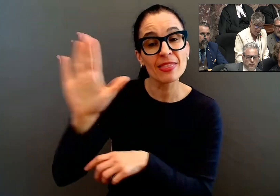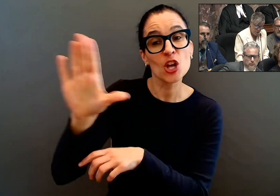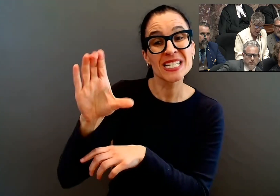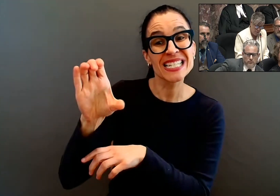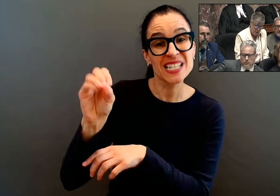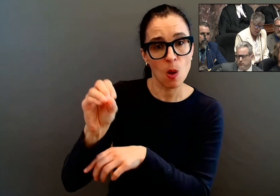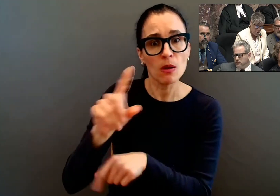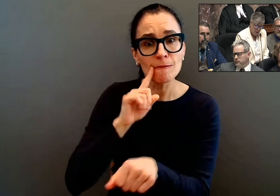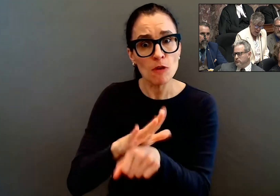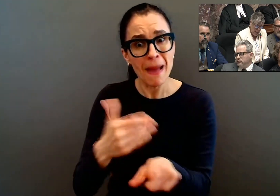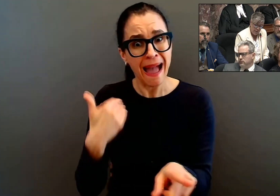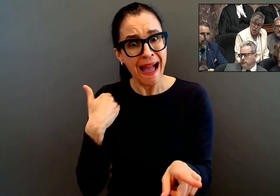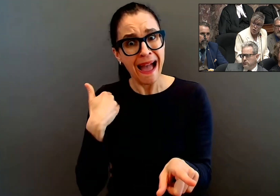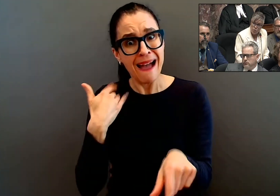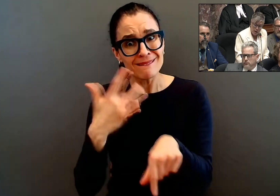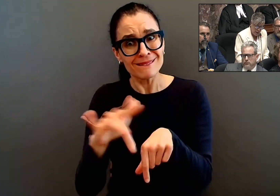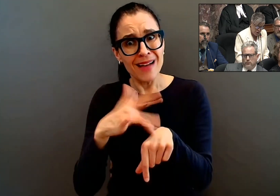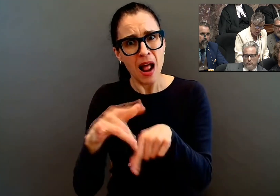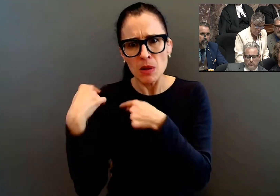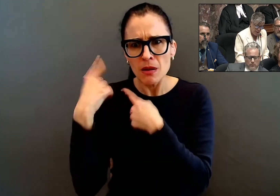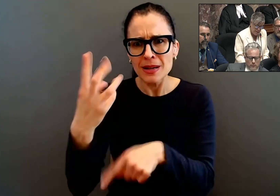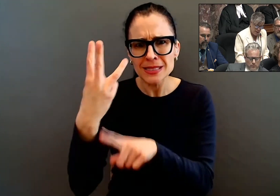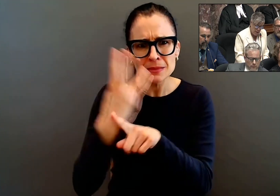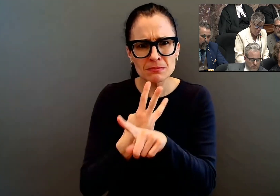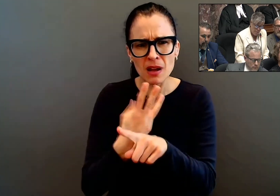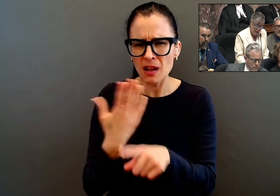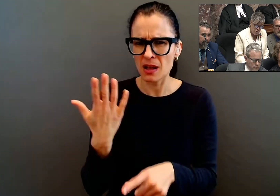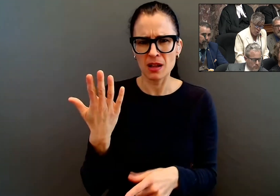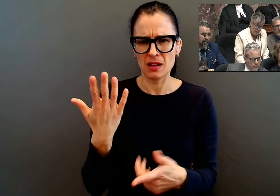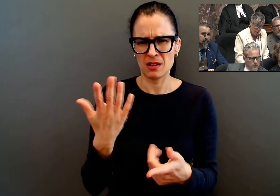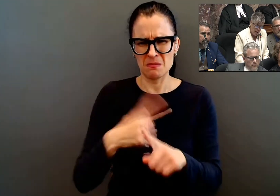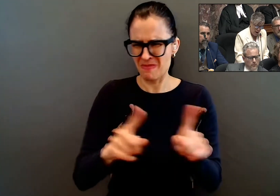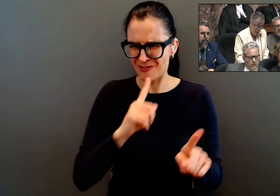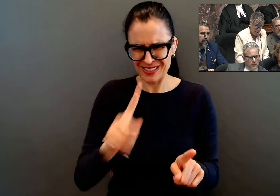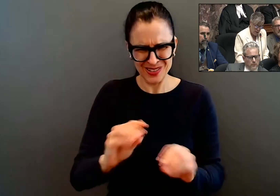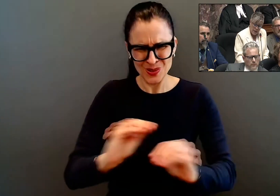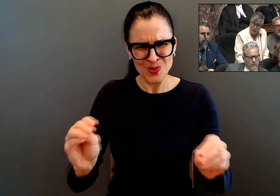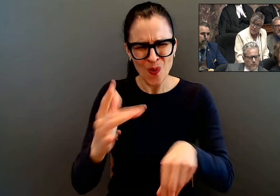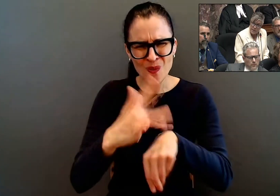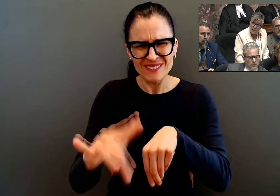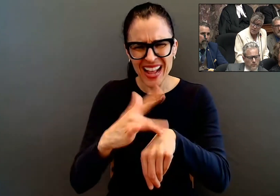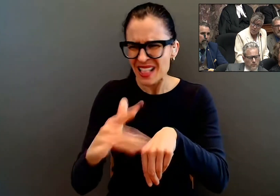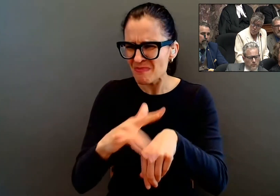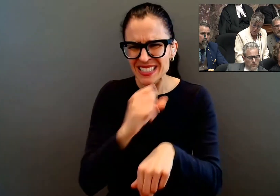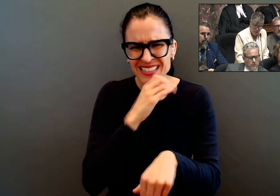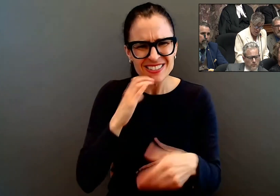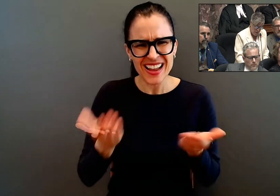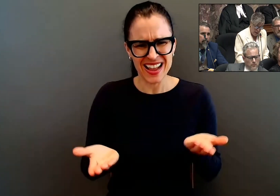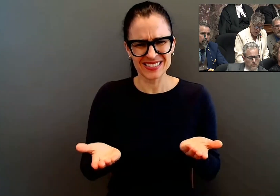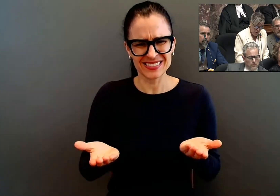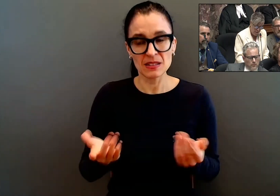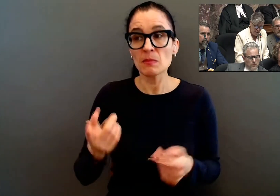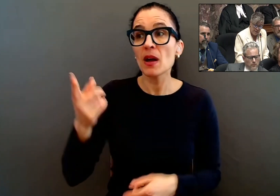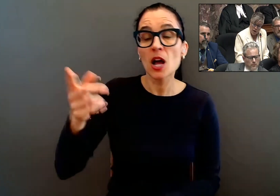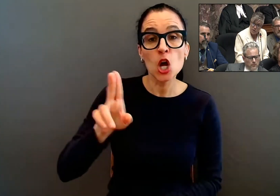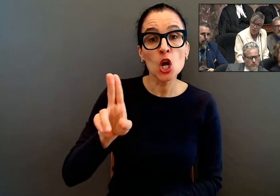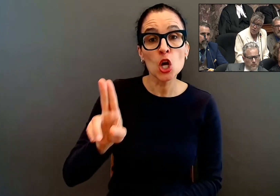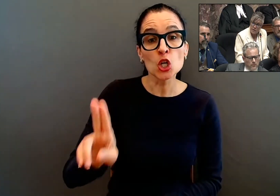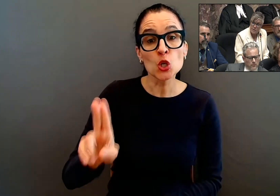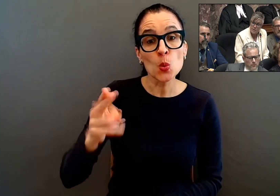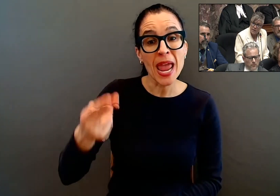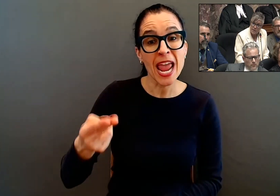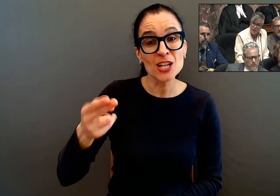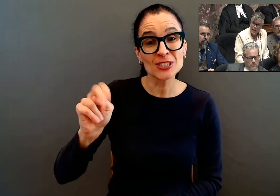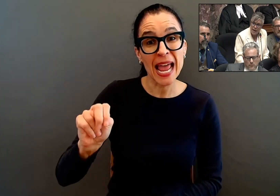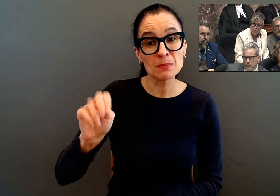affordable senior housing and the UHNBC remains overcrowded, is this government letting these housing